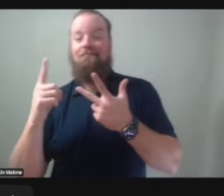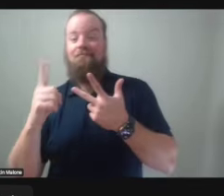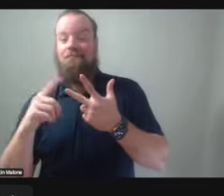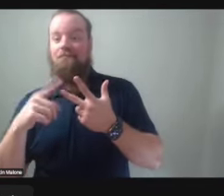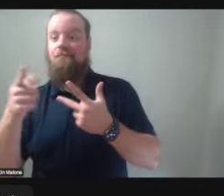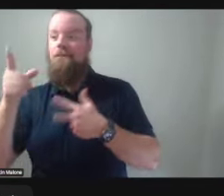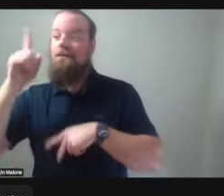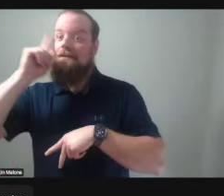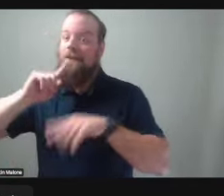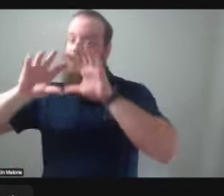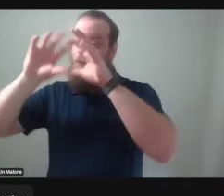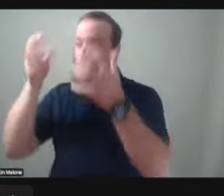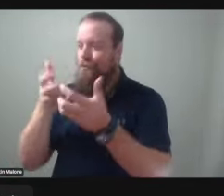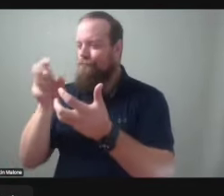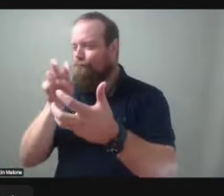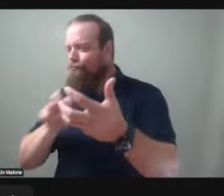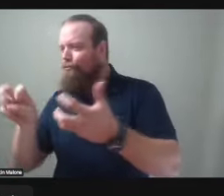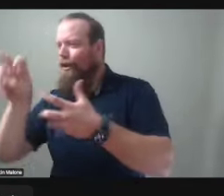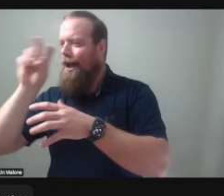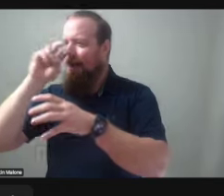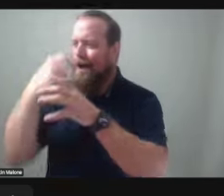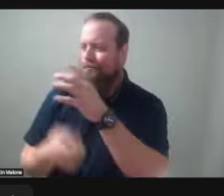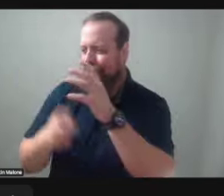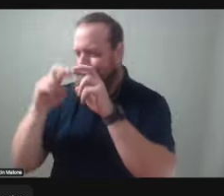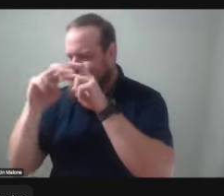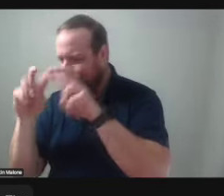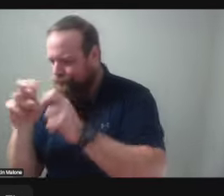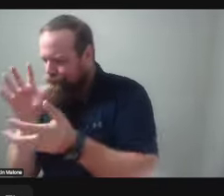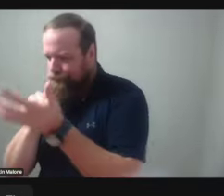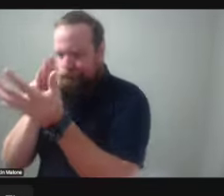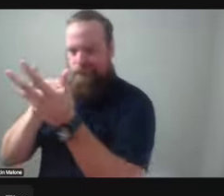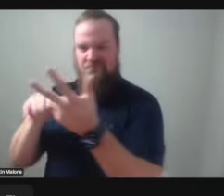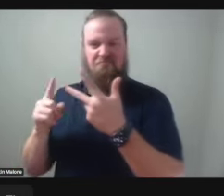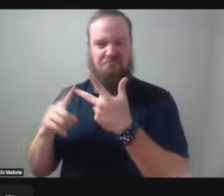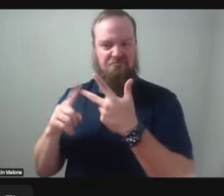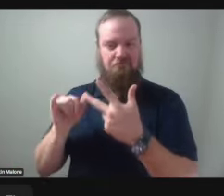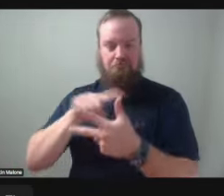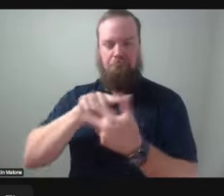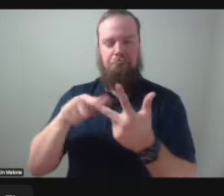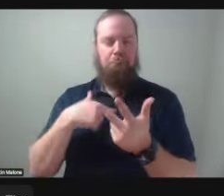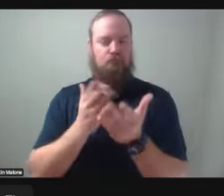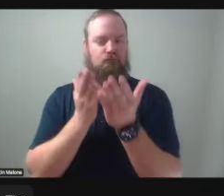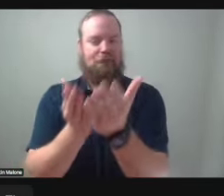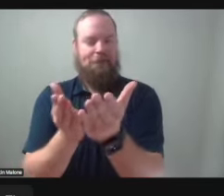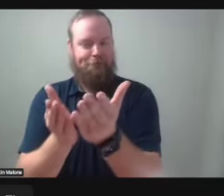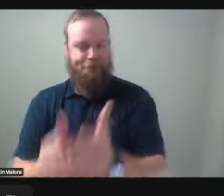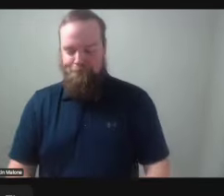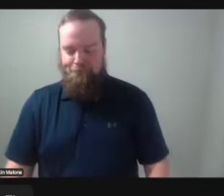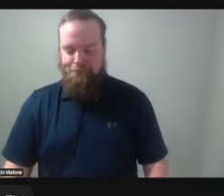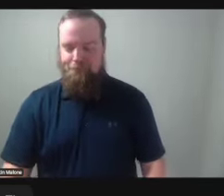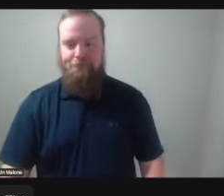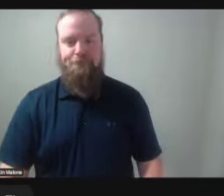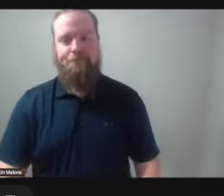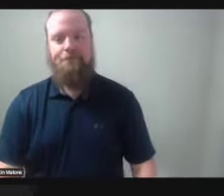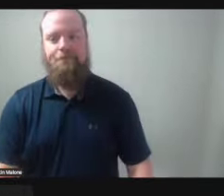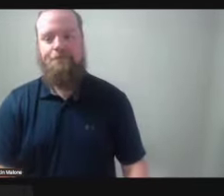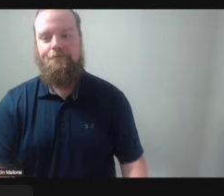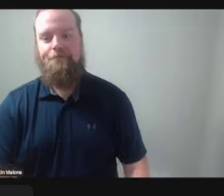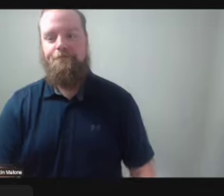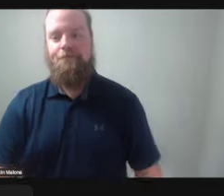have the diversity and deaf culture, and lastly, A Journey into the Deaf